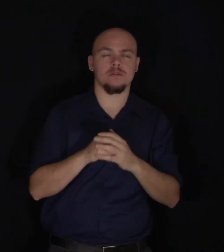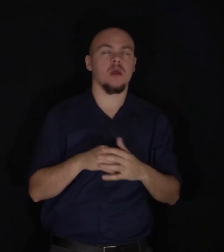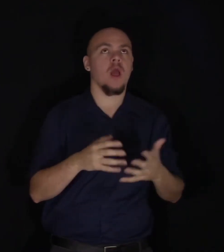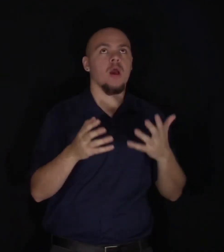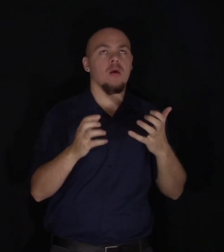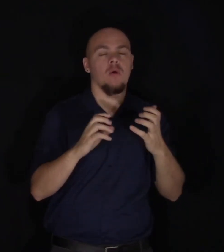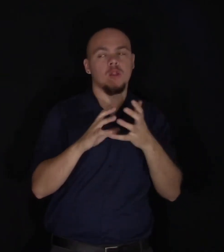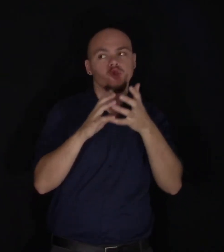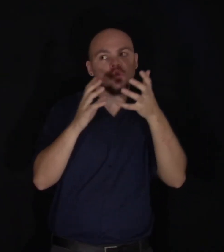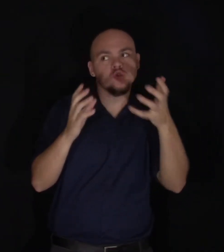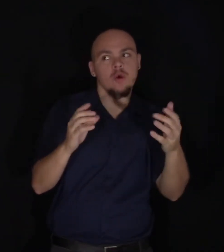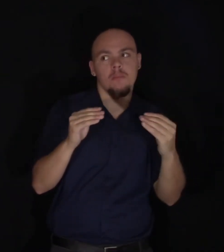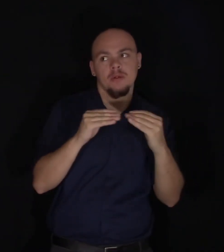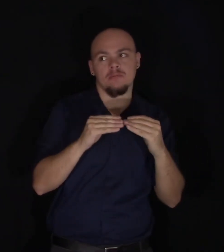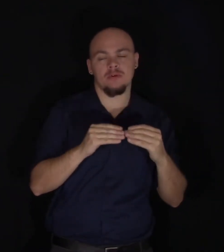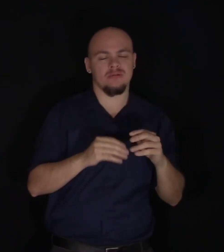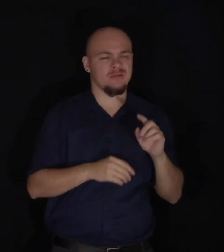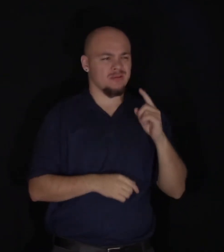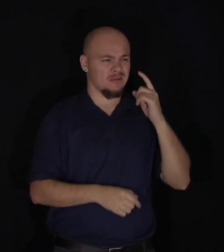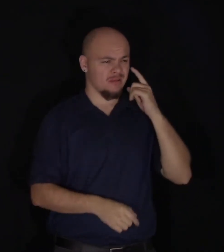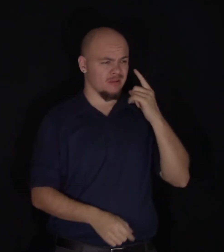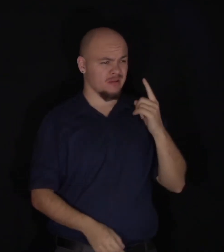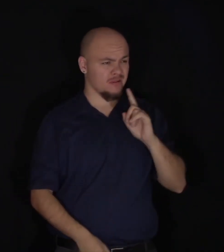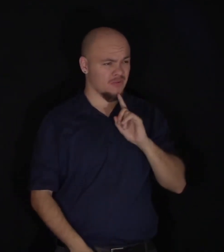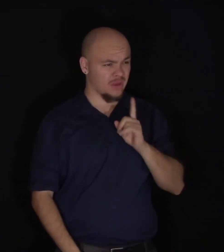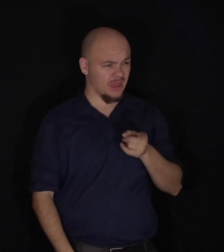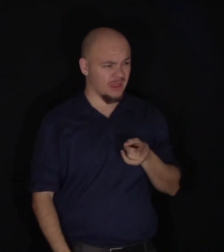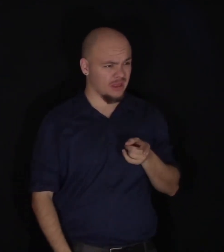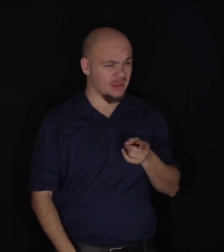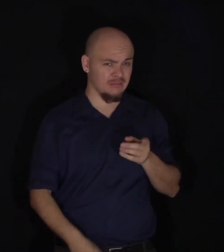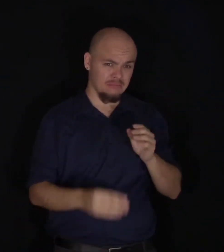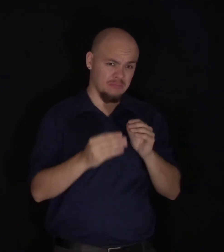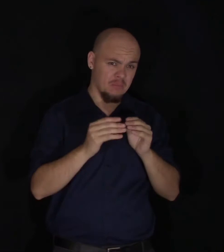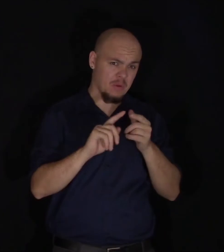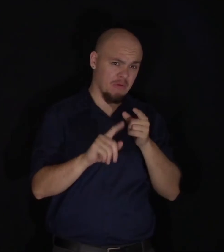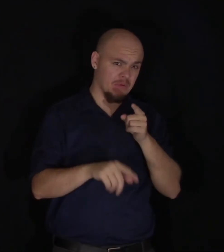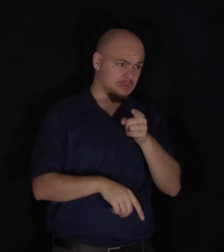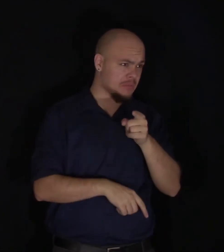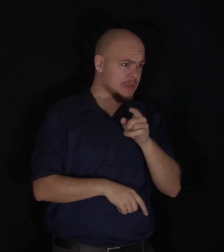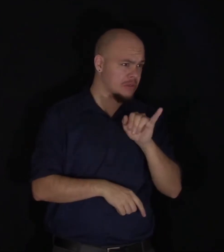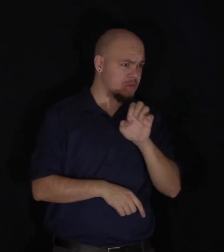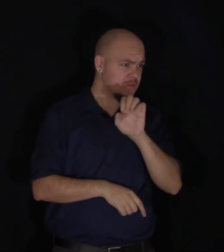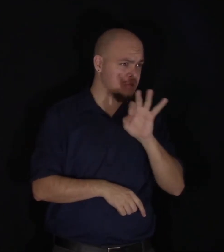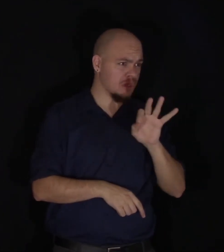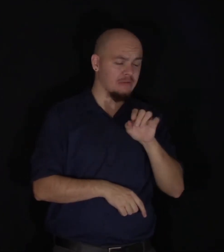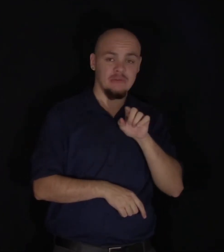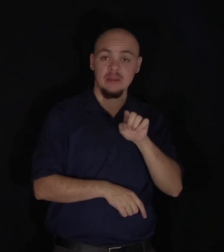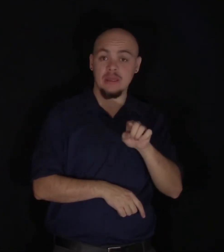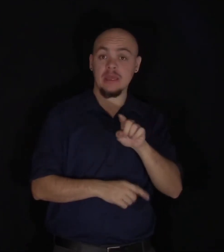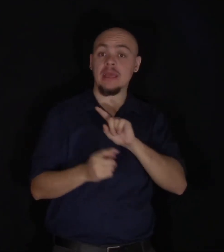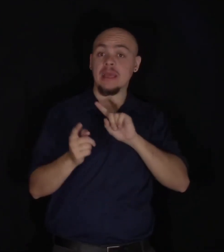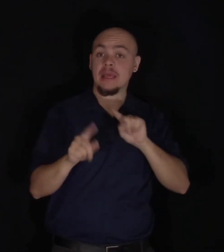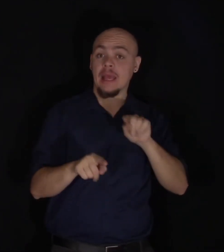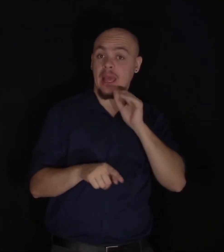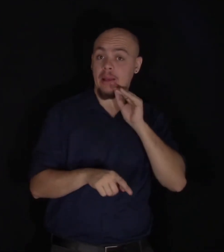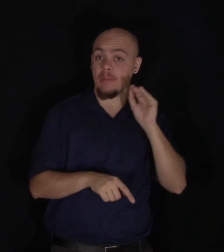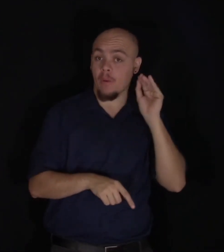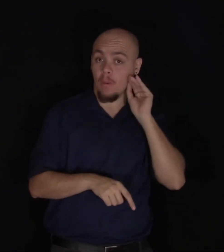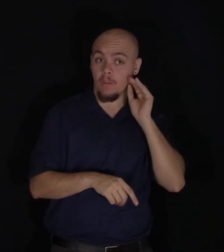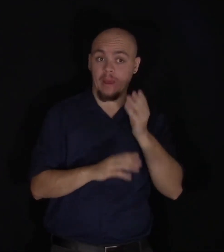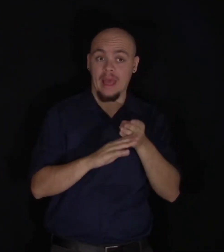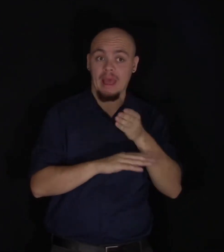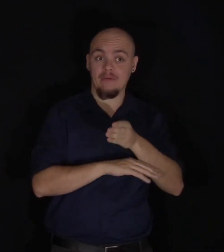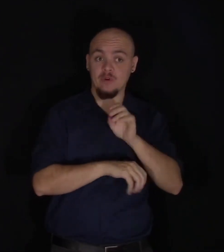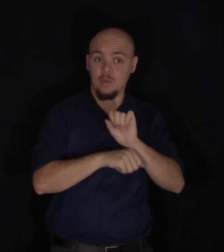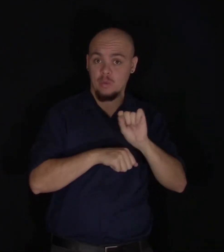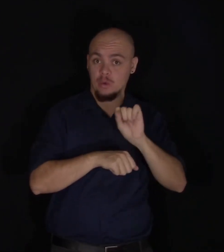more. And I thought, really? More from Jeff? Jeff was the guy that came home after working a hard